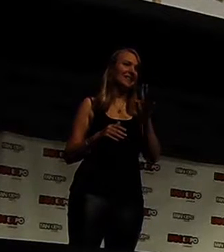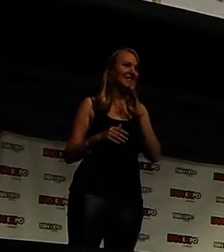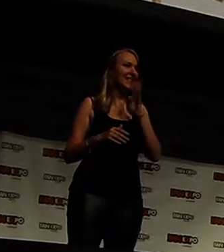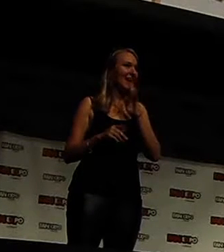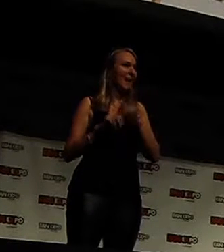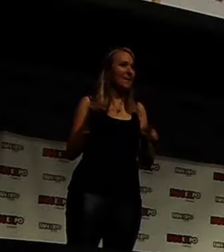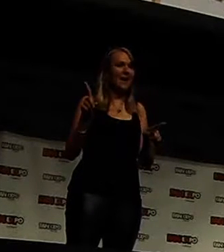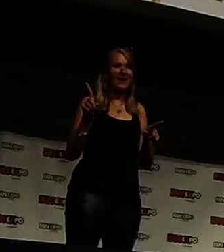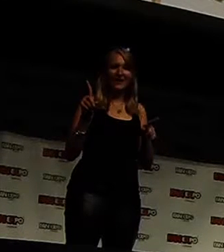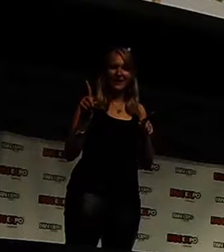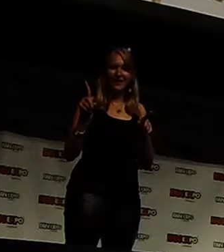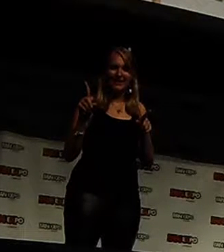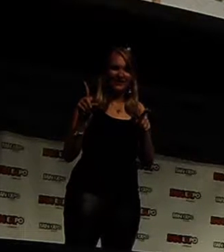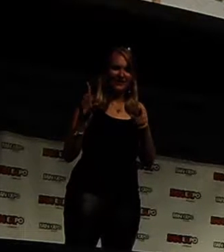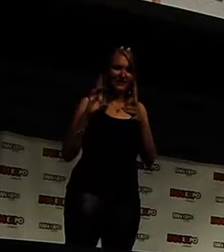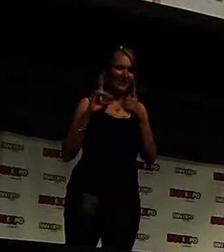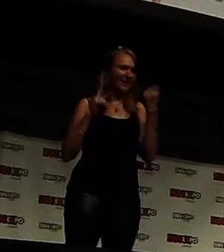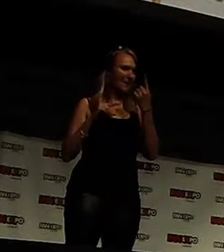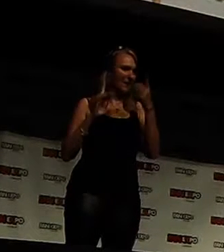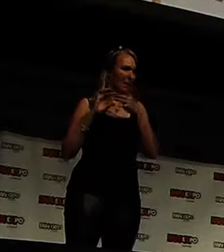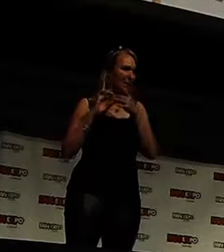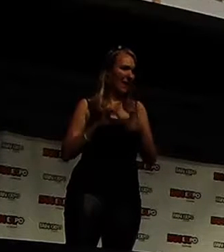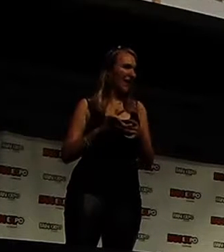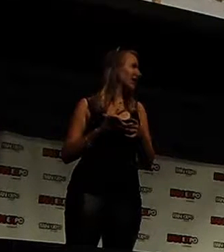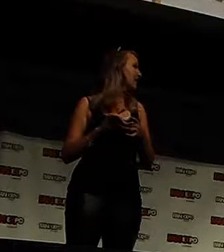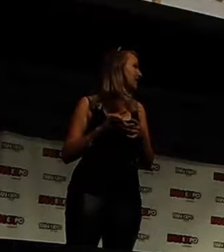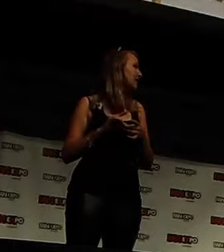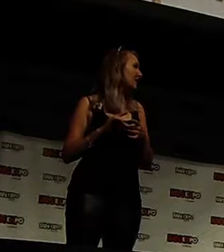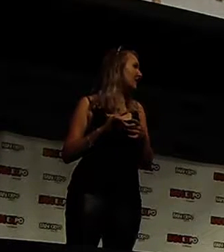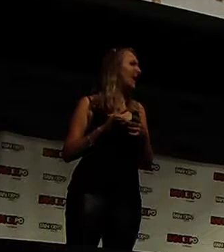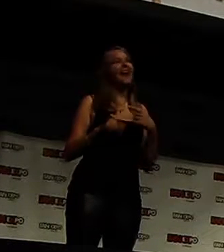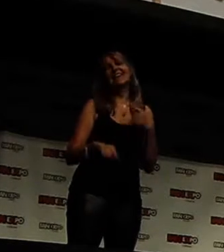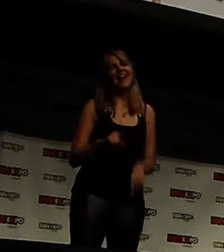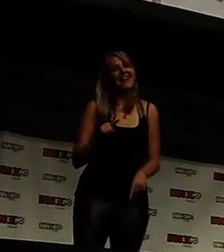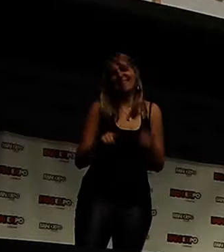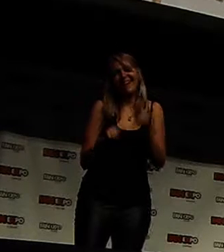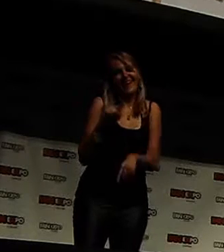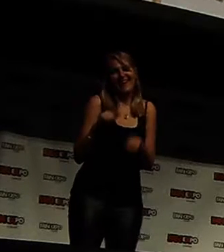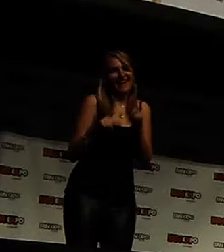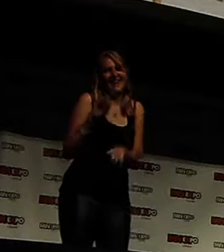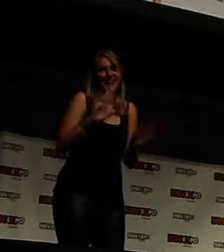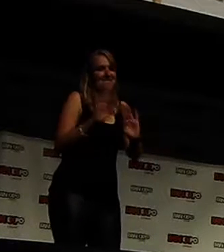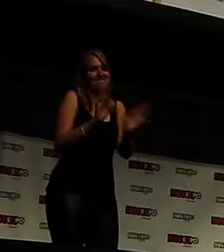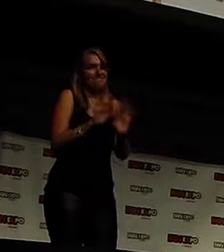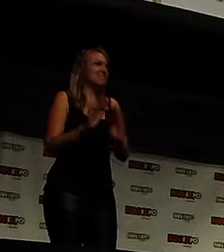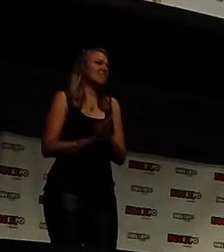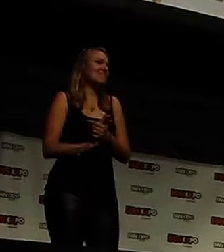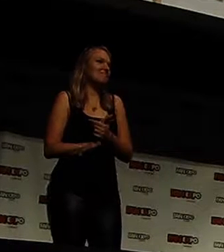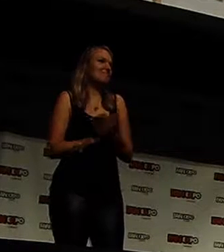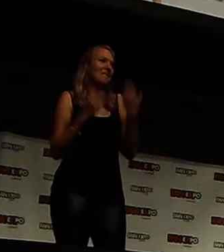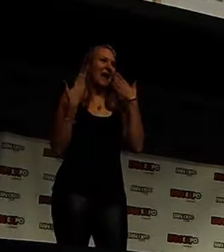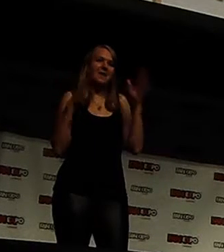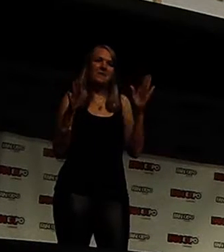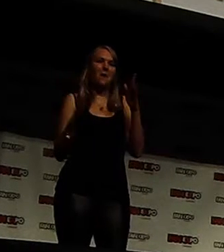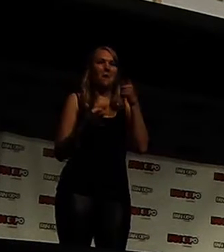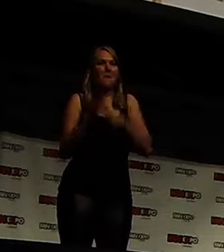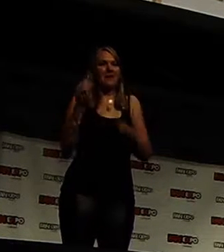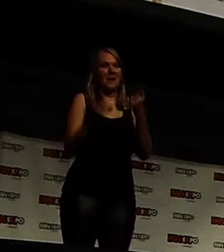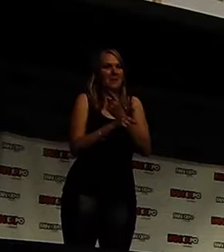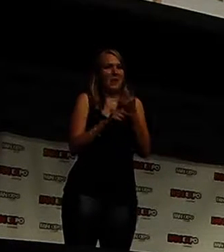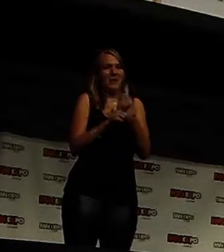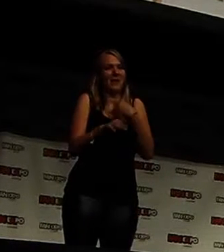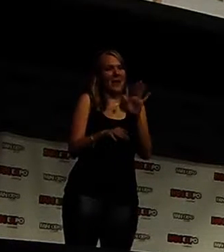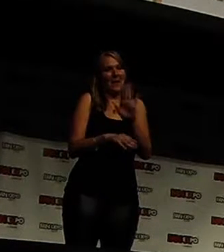But it was to do with the line, it's, never mind, I can't. I don't know if it's appropriate, I won't go